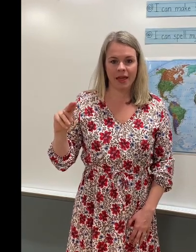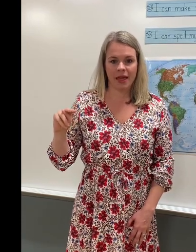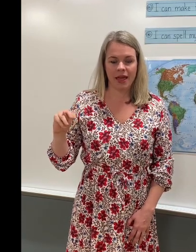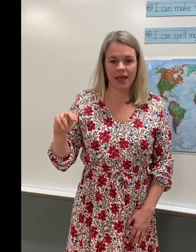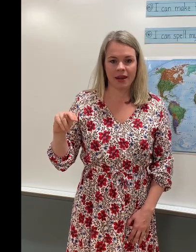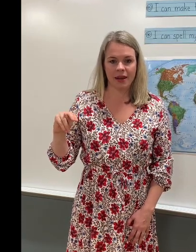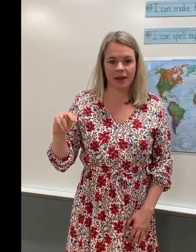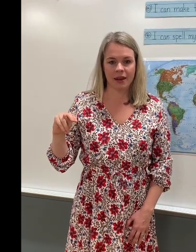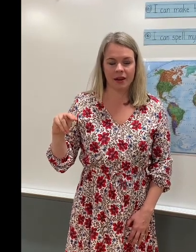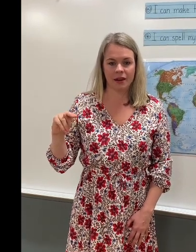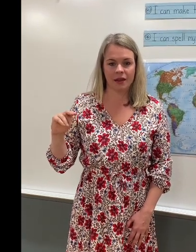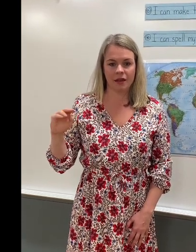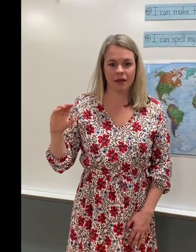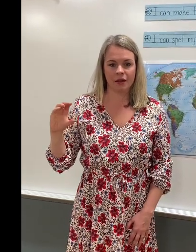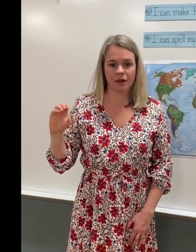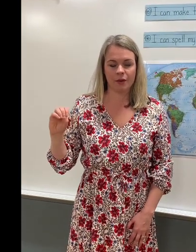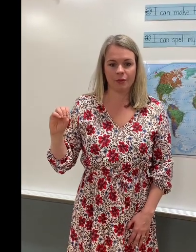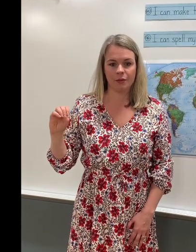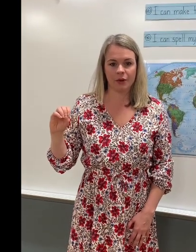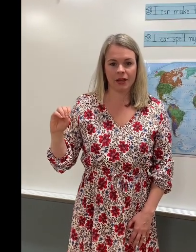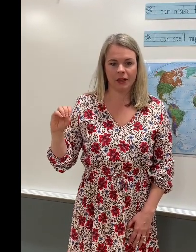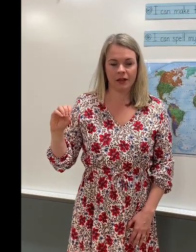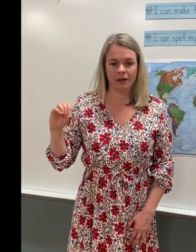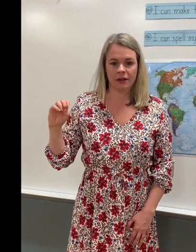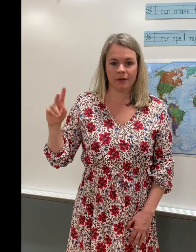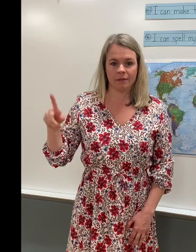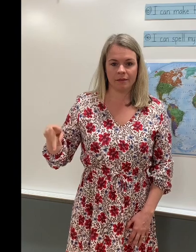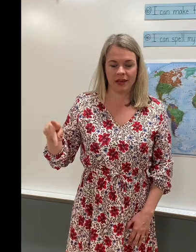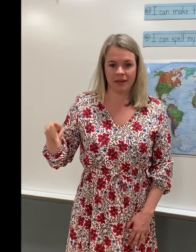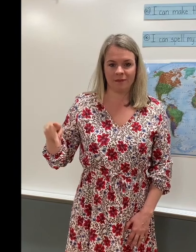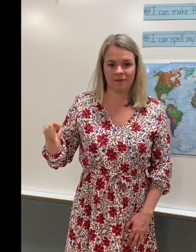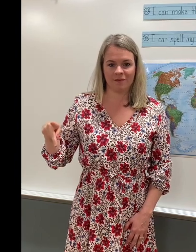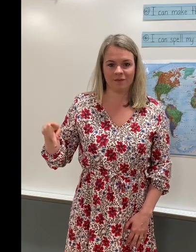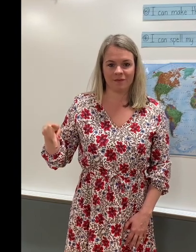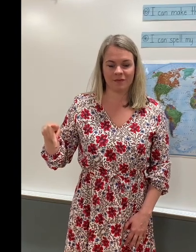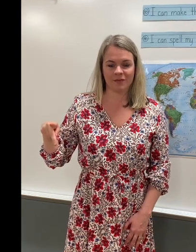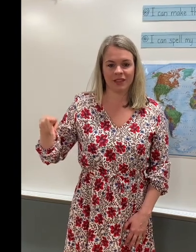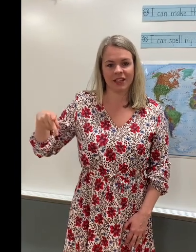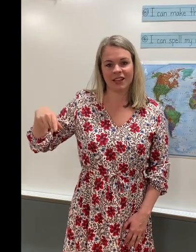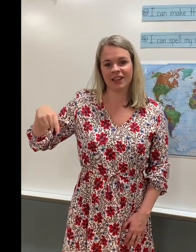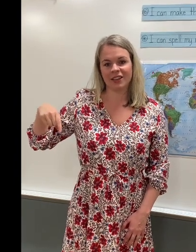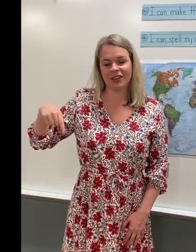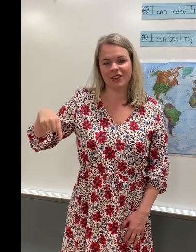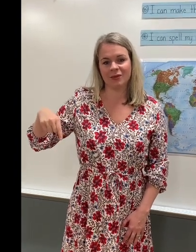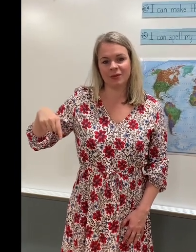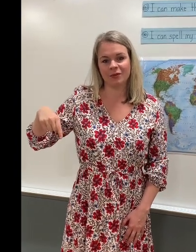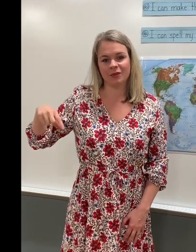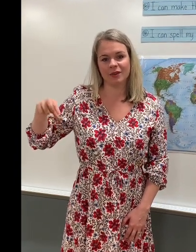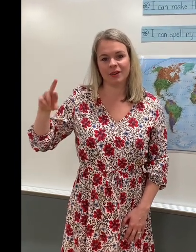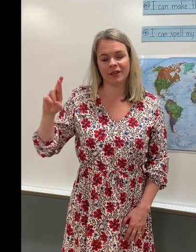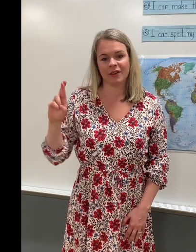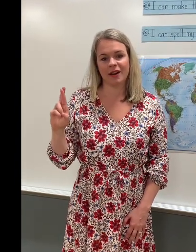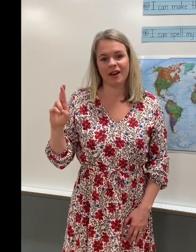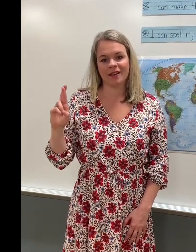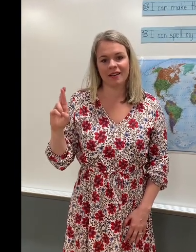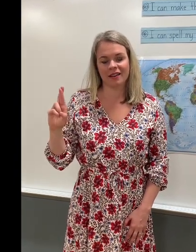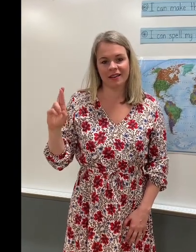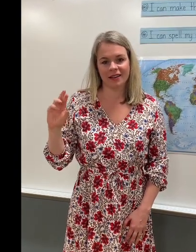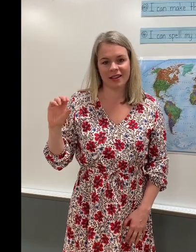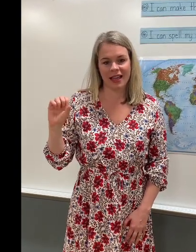N, O, P, Q, R,